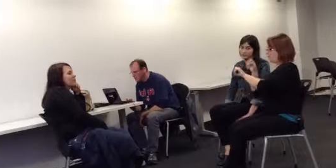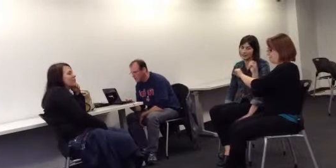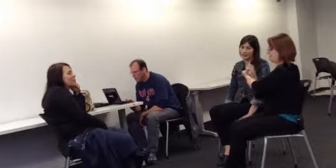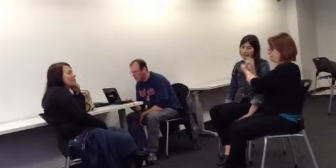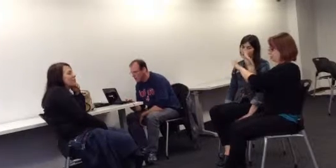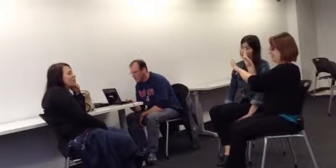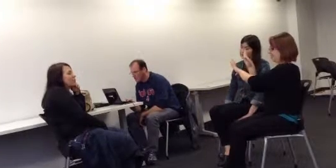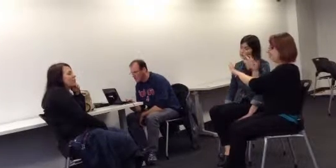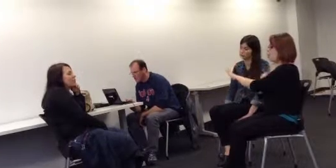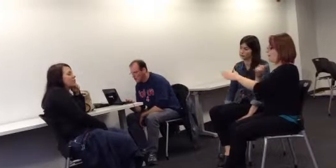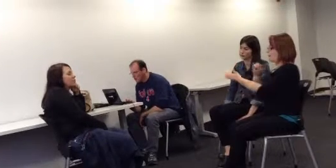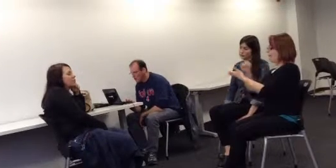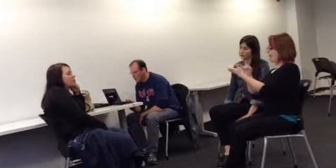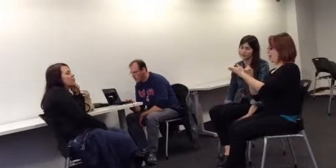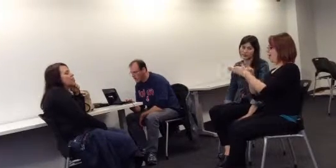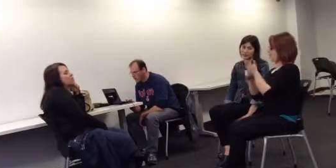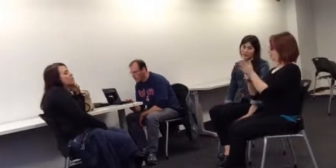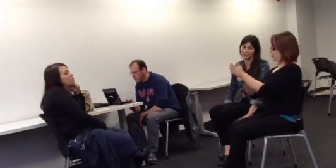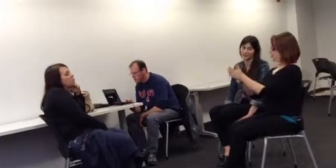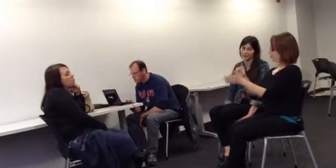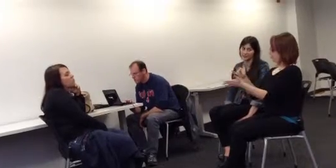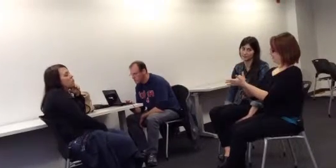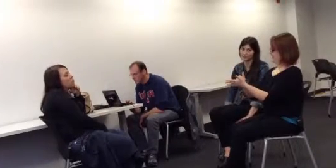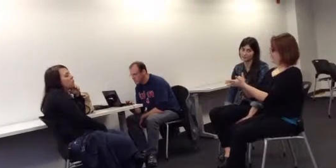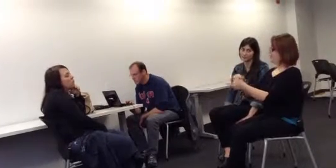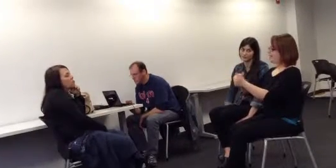And how those cultures intersect.